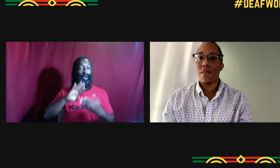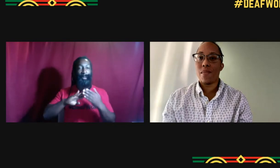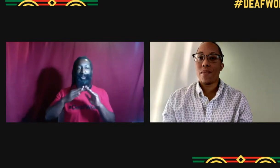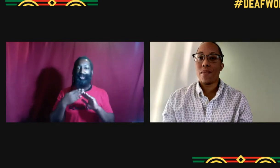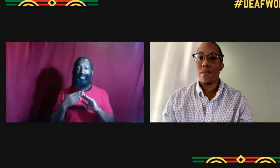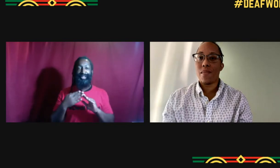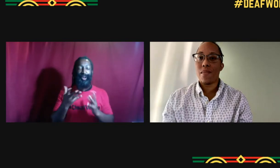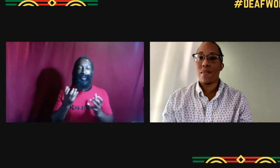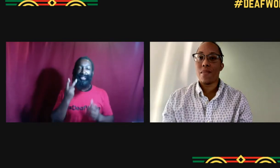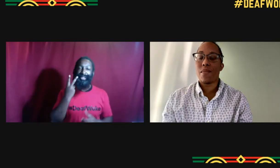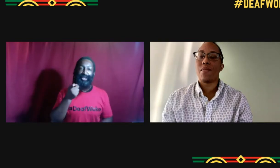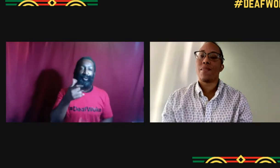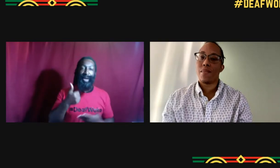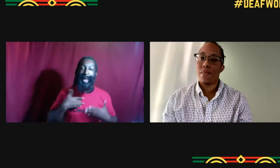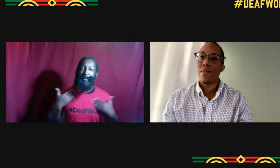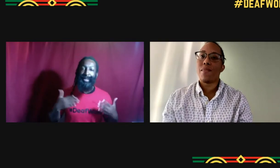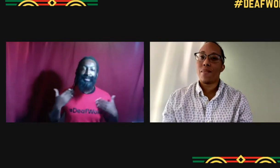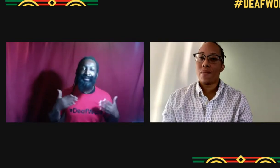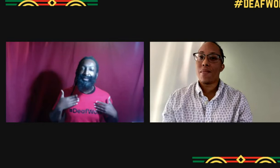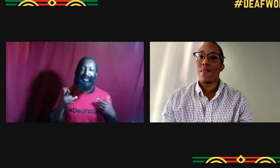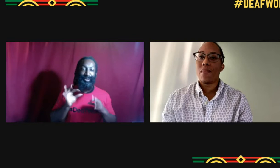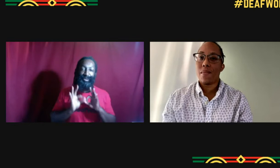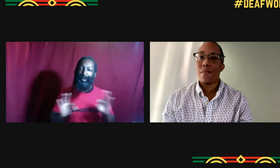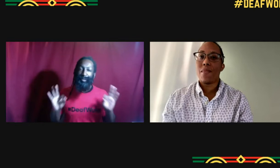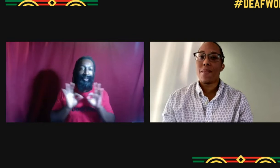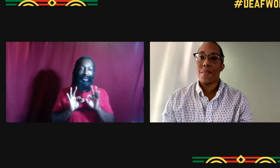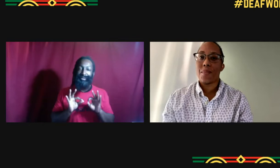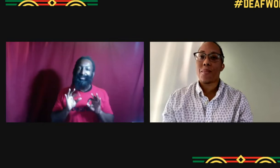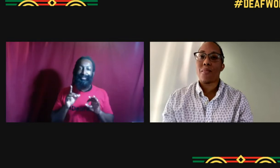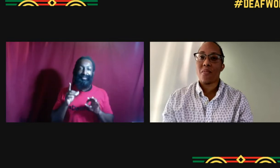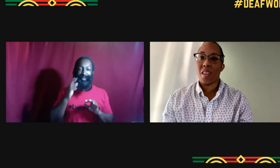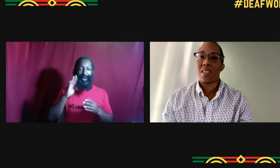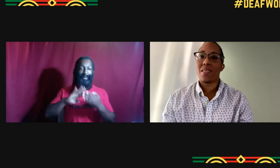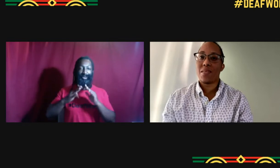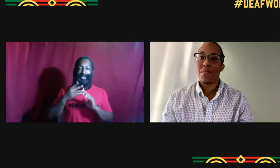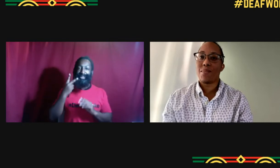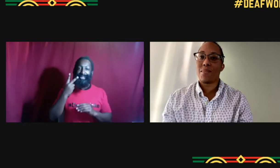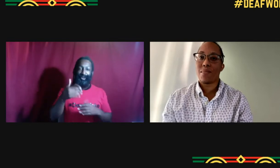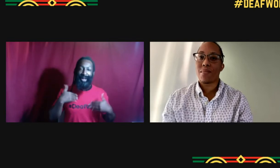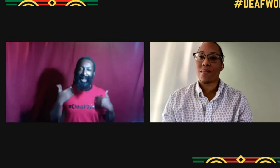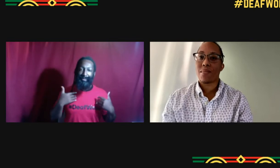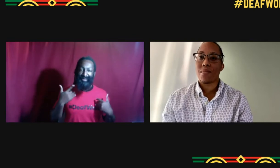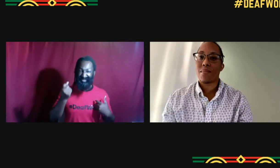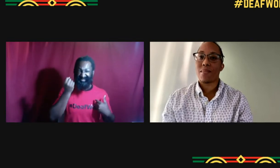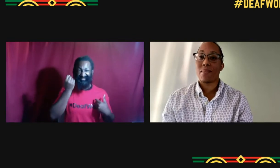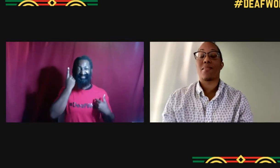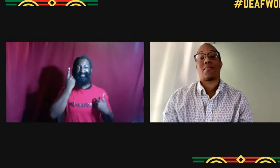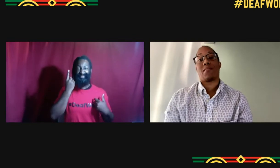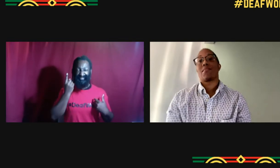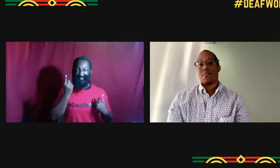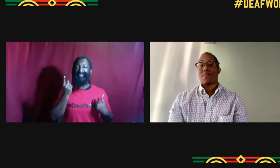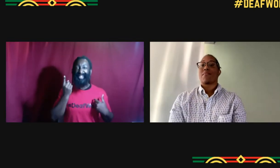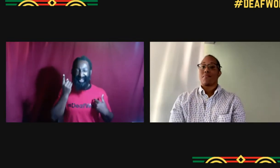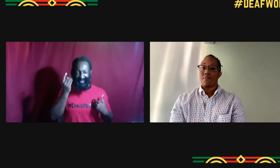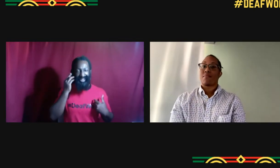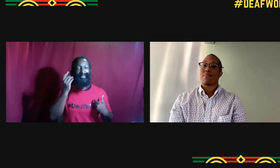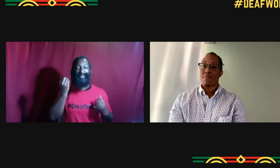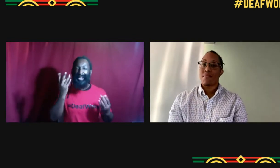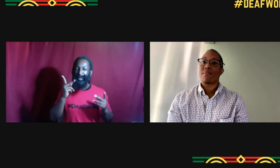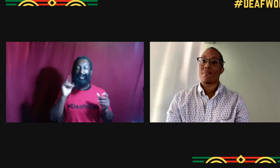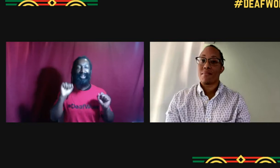your presentation, that you're enough for the community. And being happy is what's critical. Seeing you